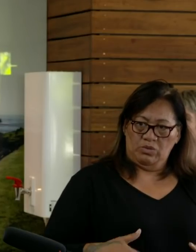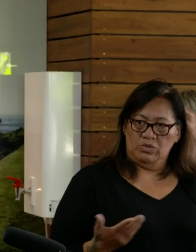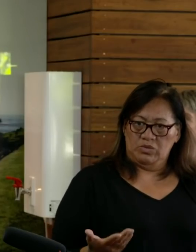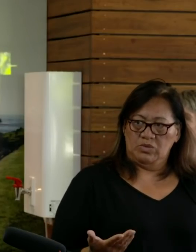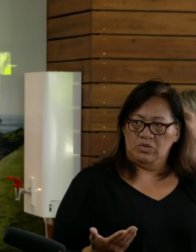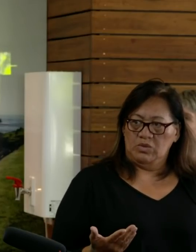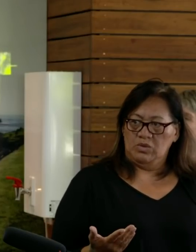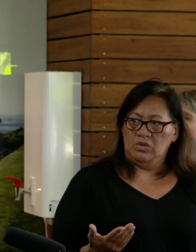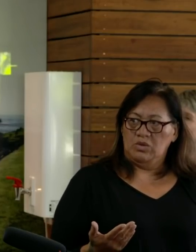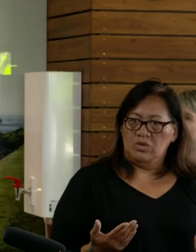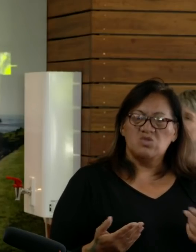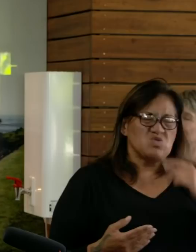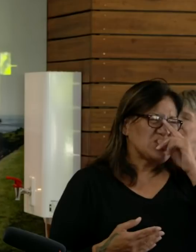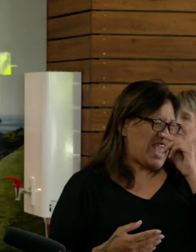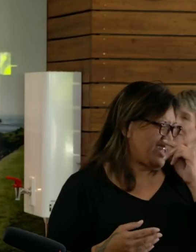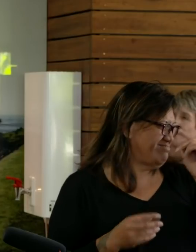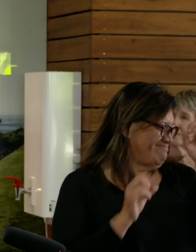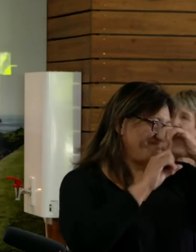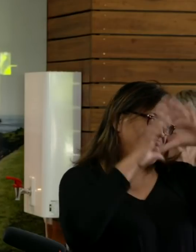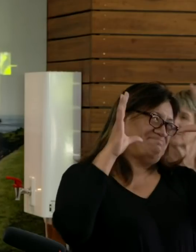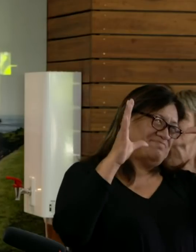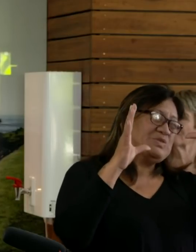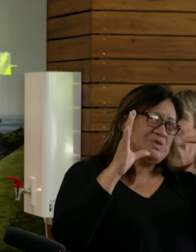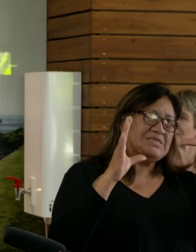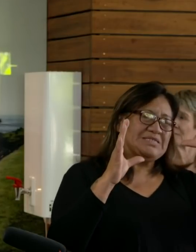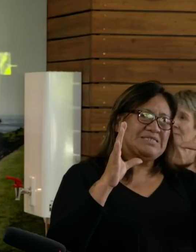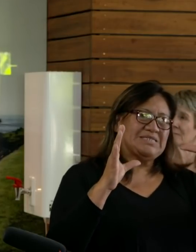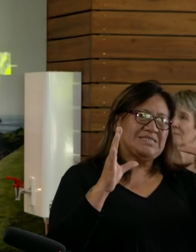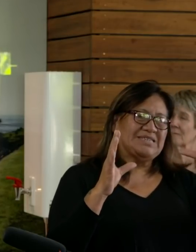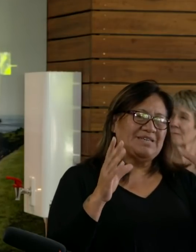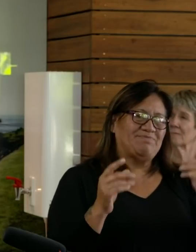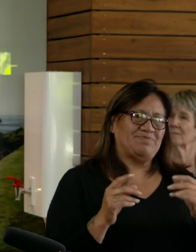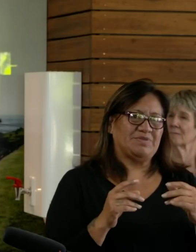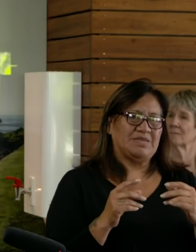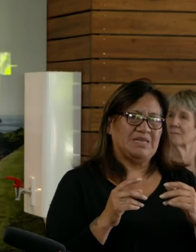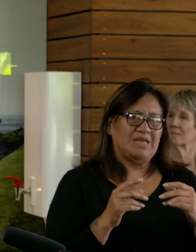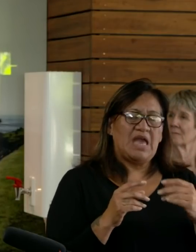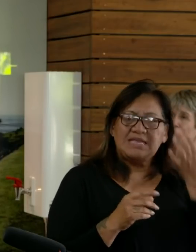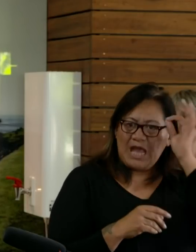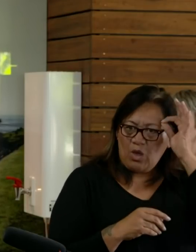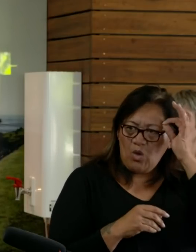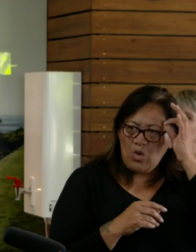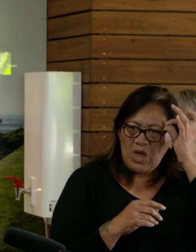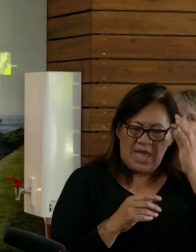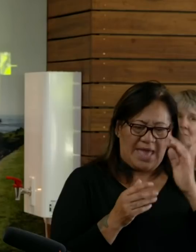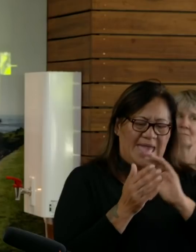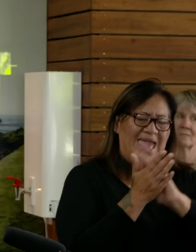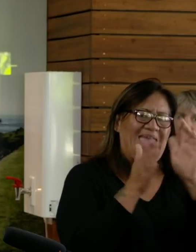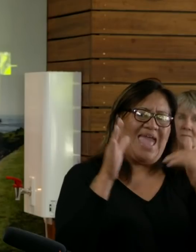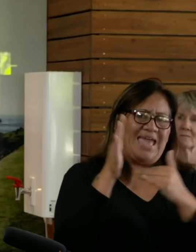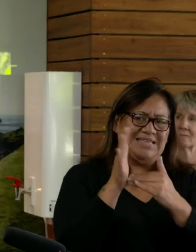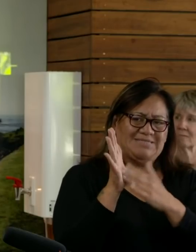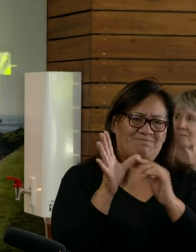you can imagine is paint a picture for you, is a yellow hazmat suit with a